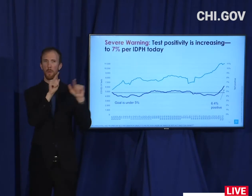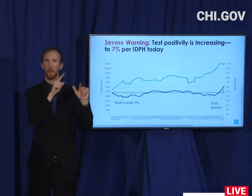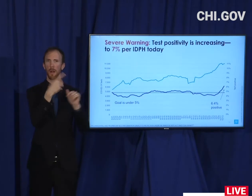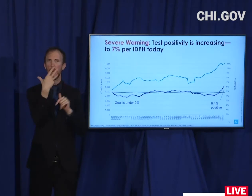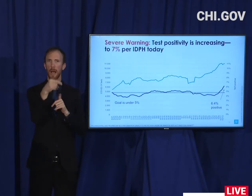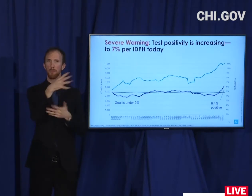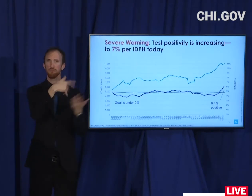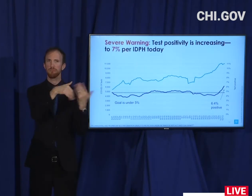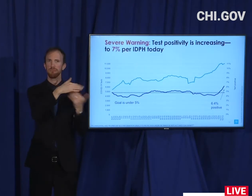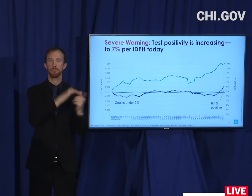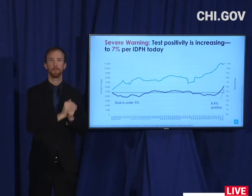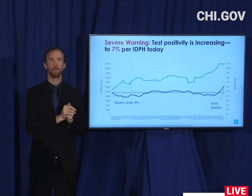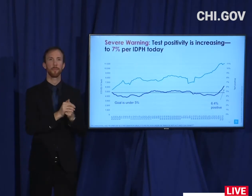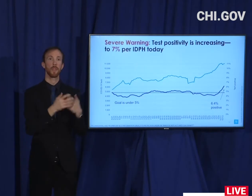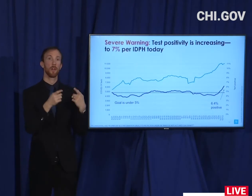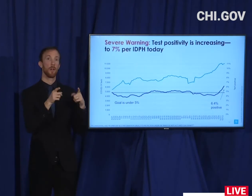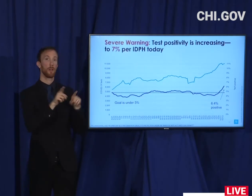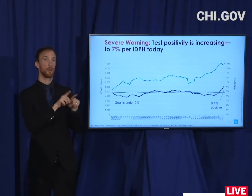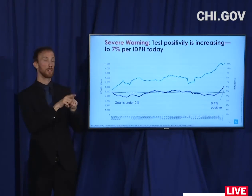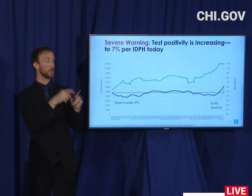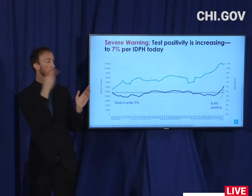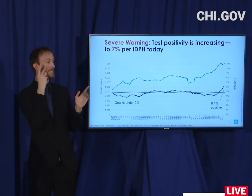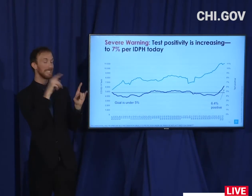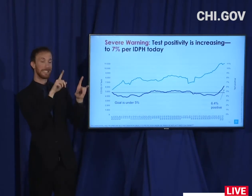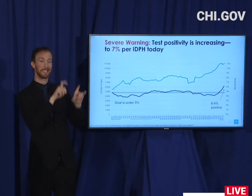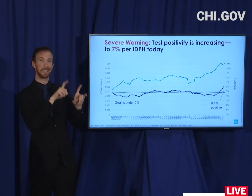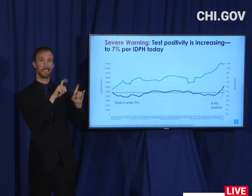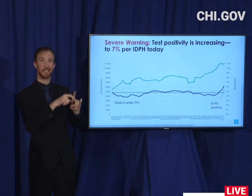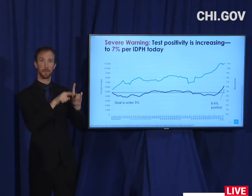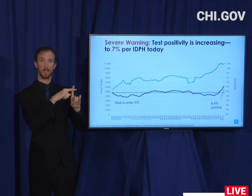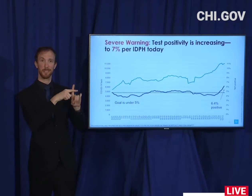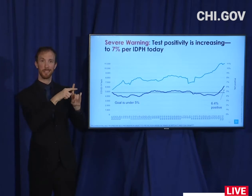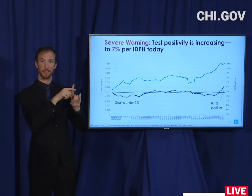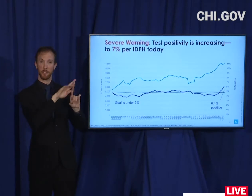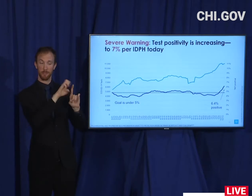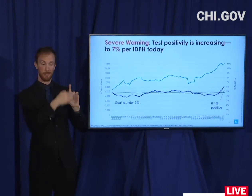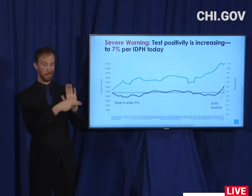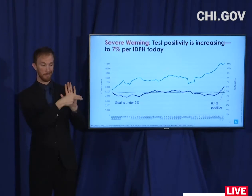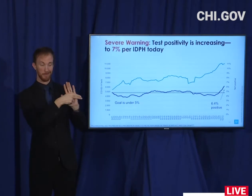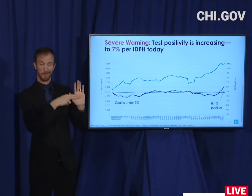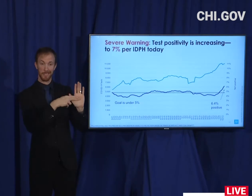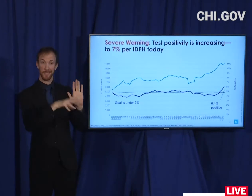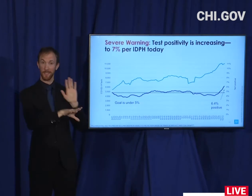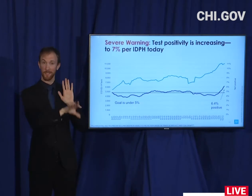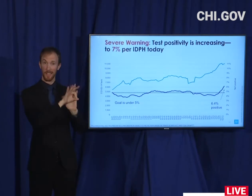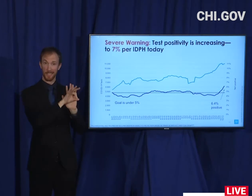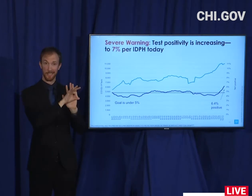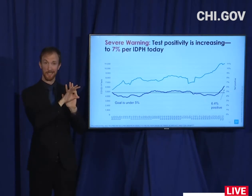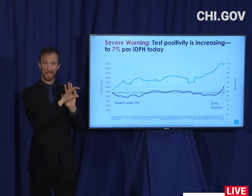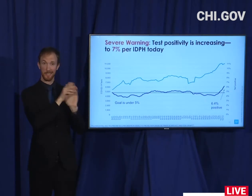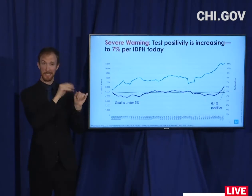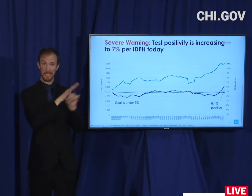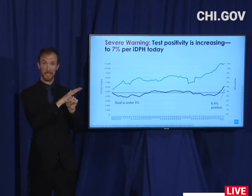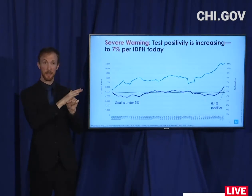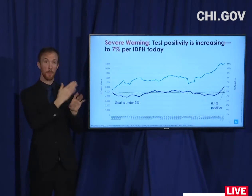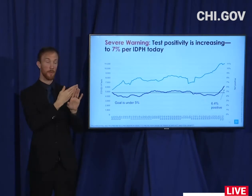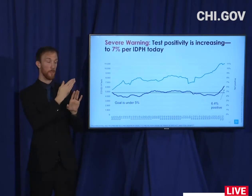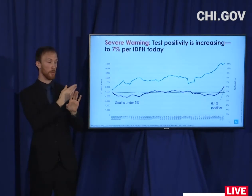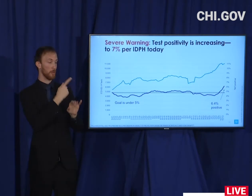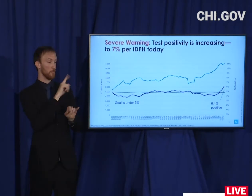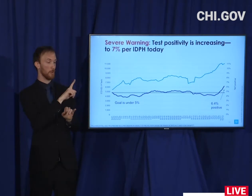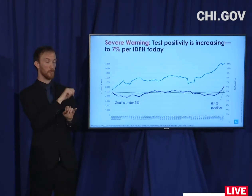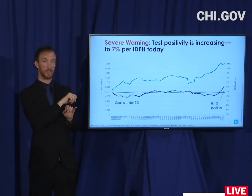is increasing. You see on the graph here how quickly it shot up. 1 week ago, we were at 4.6%. Today, we're